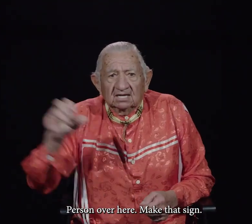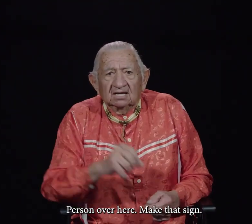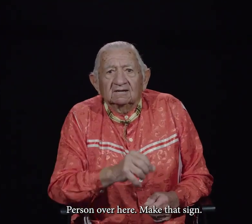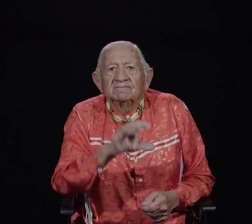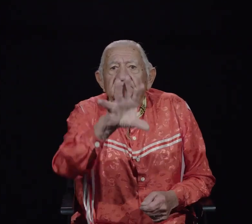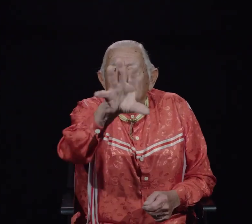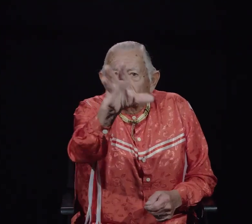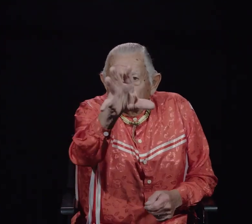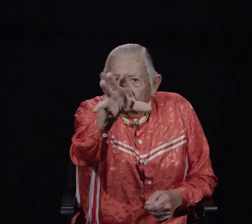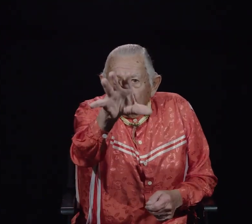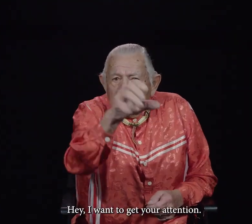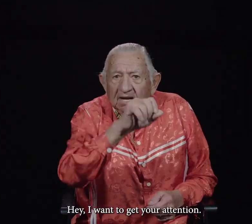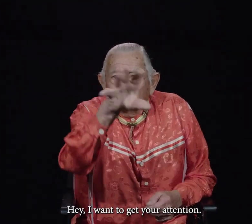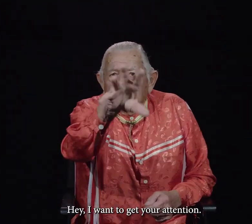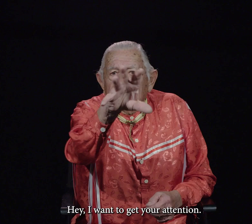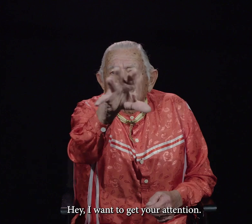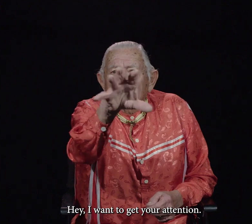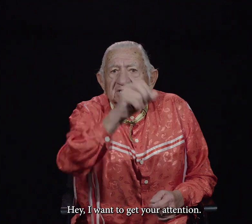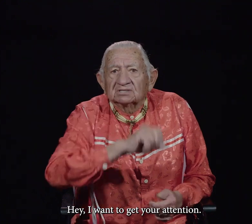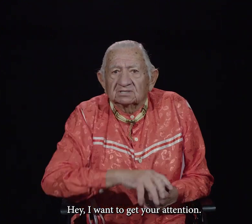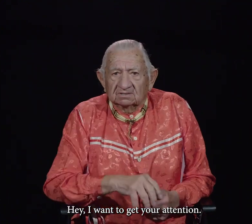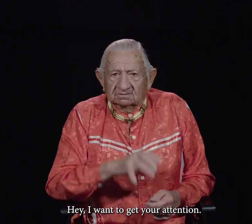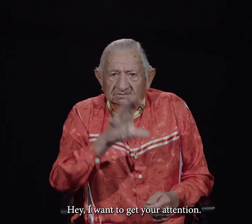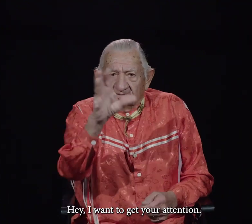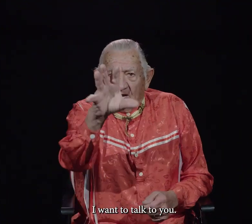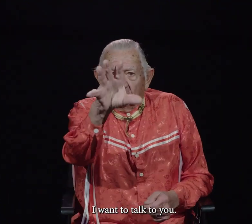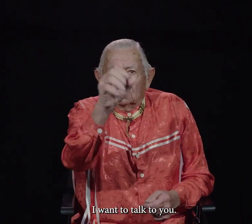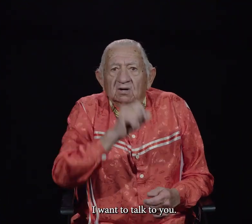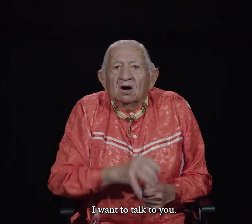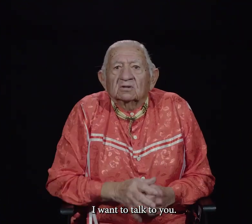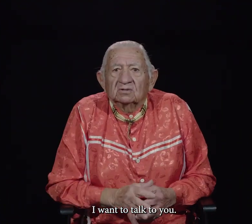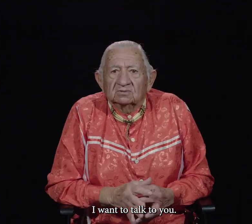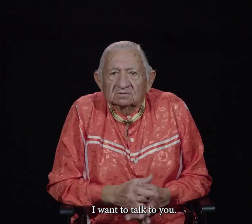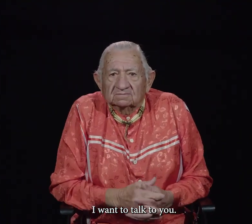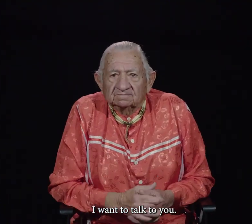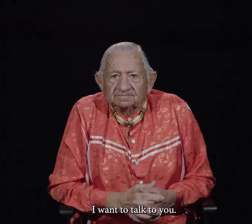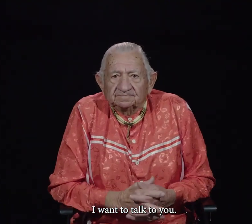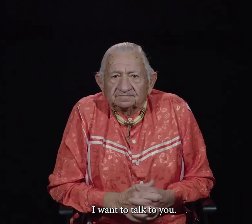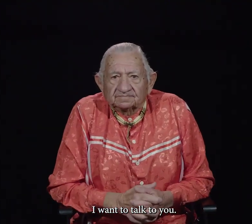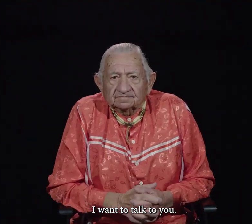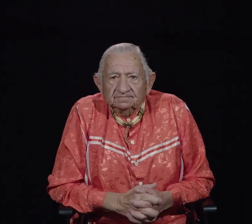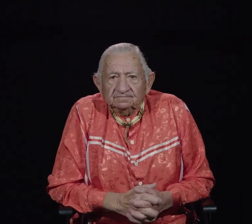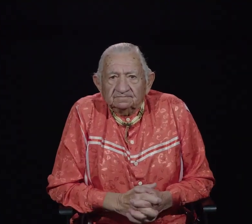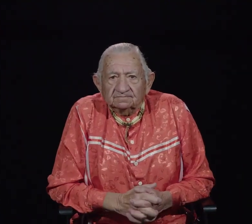sign. Hey, I want to get your attention. I want to talk to you.